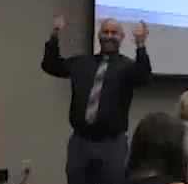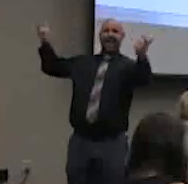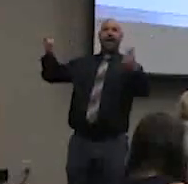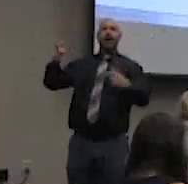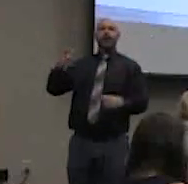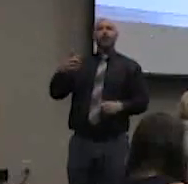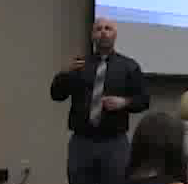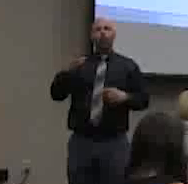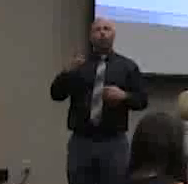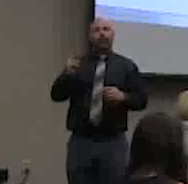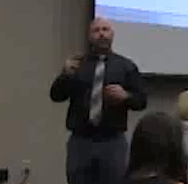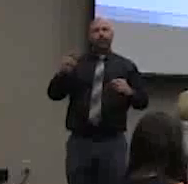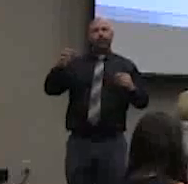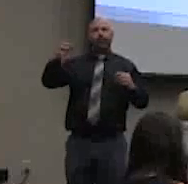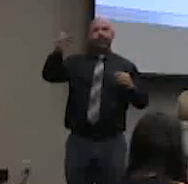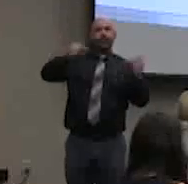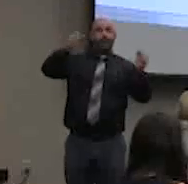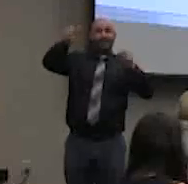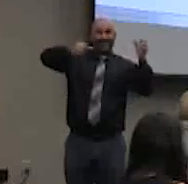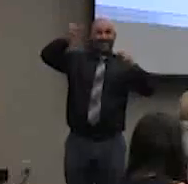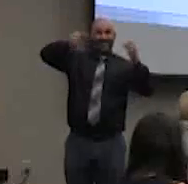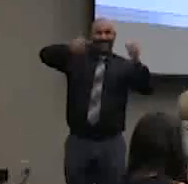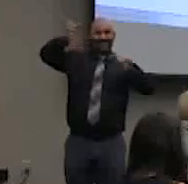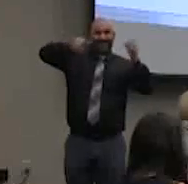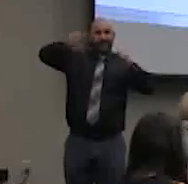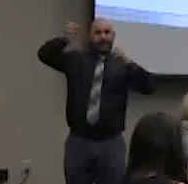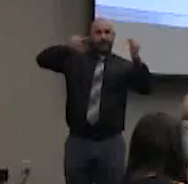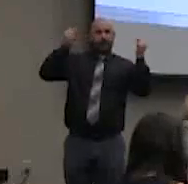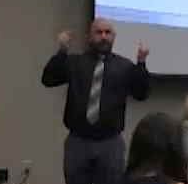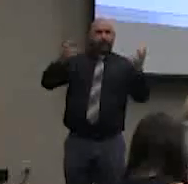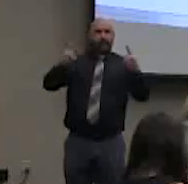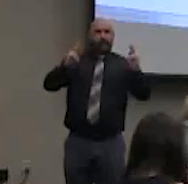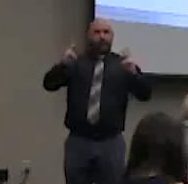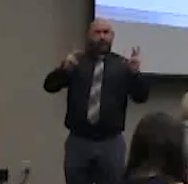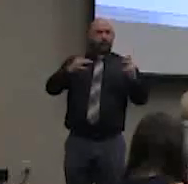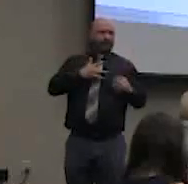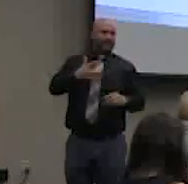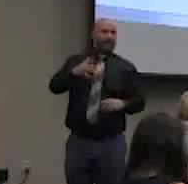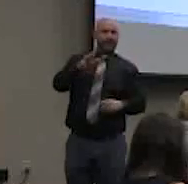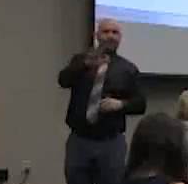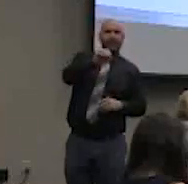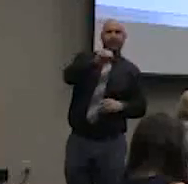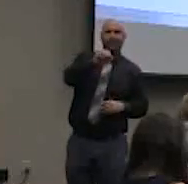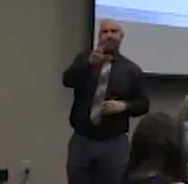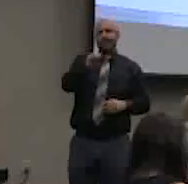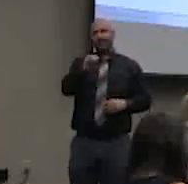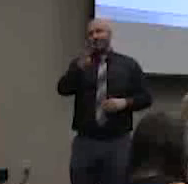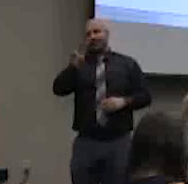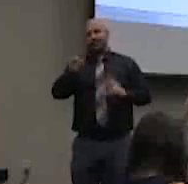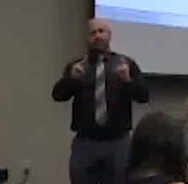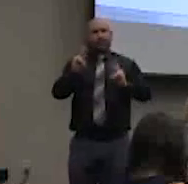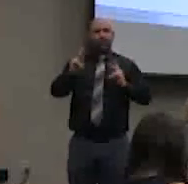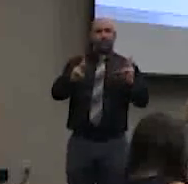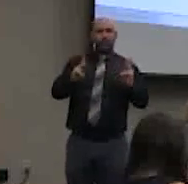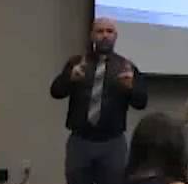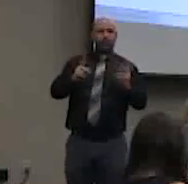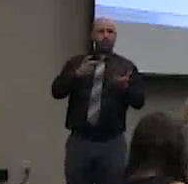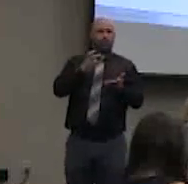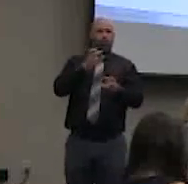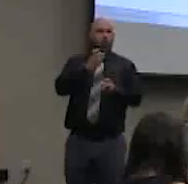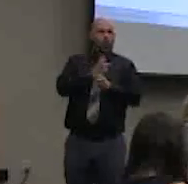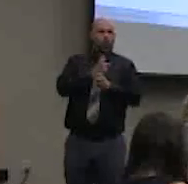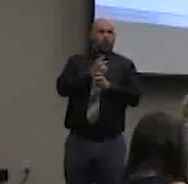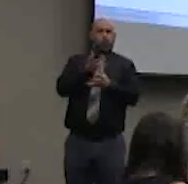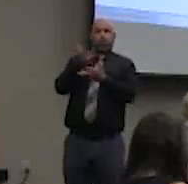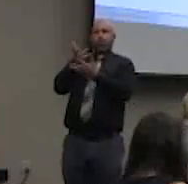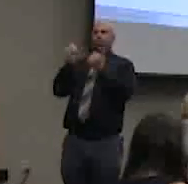we often have 50, 60, 70 people in the room. So you can accomplish a lot with a group that size,